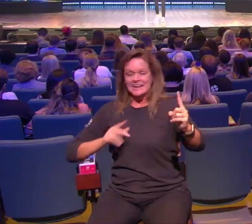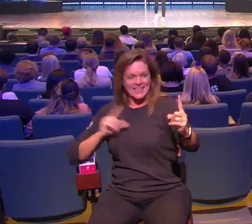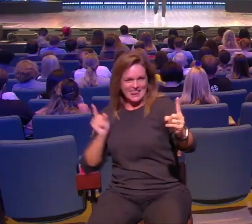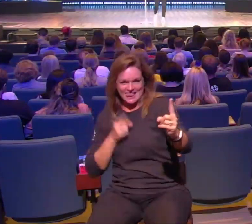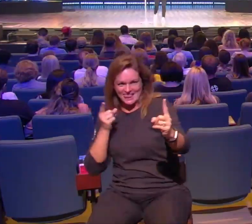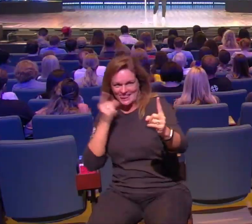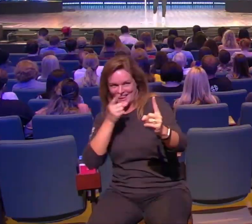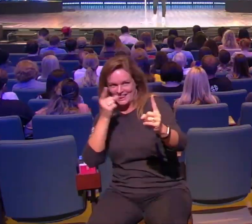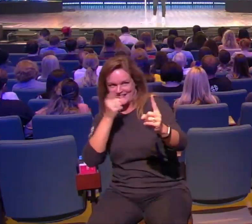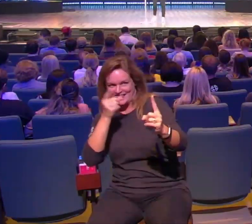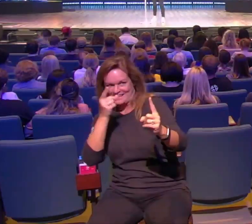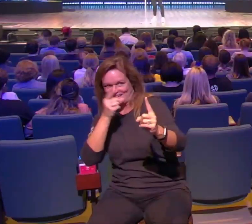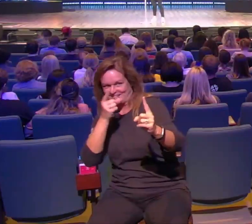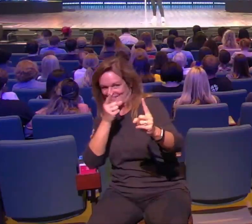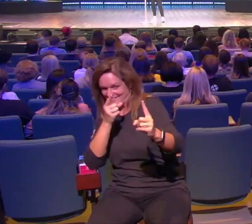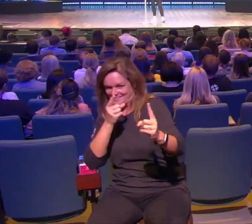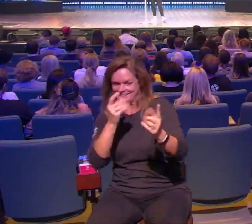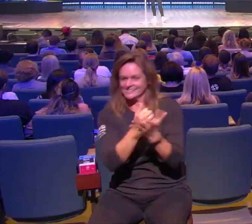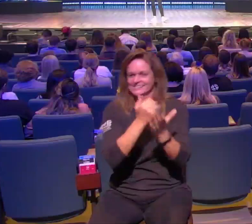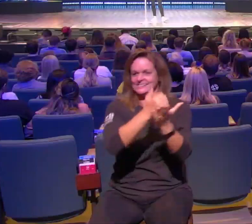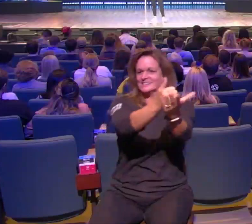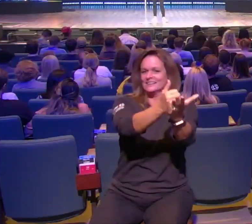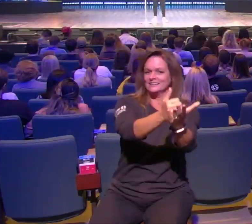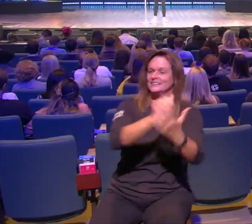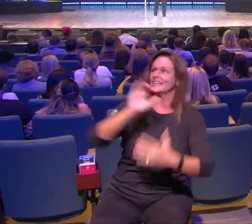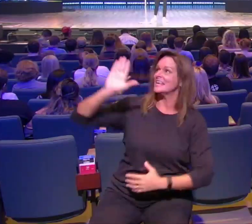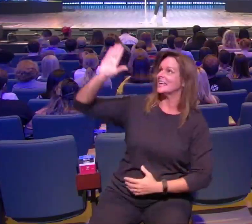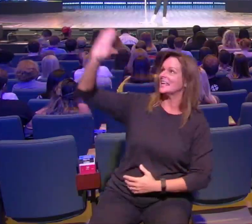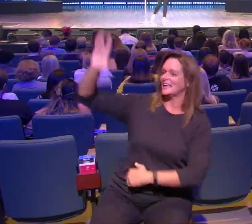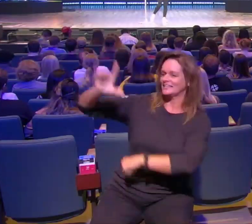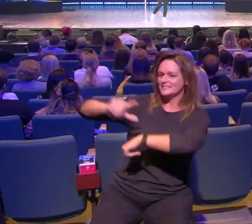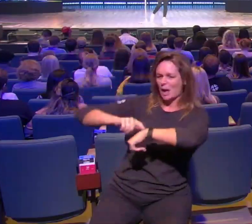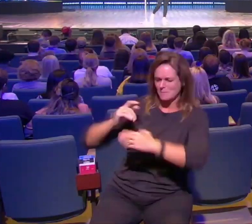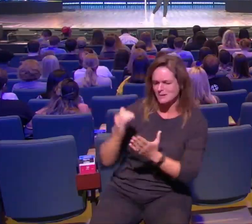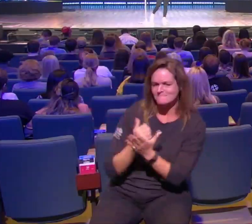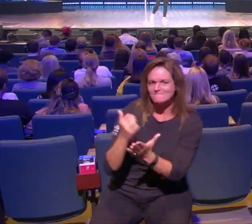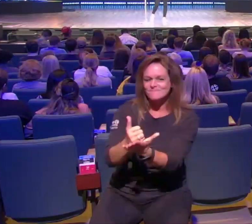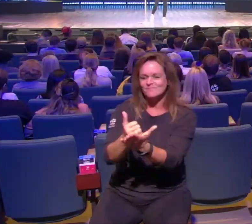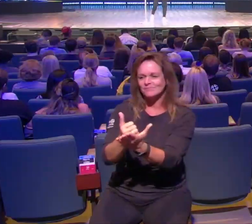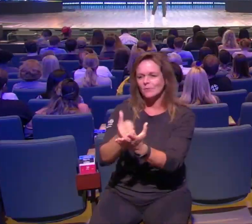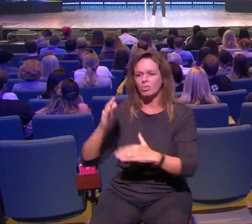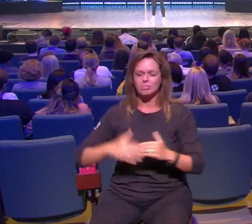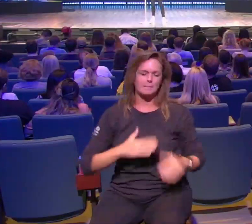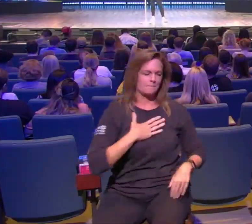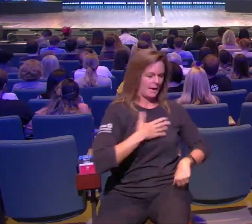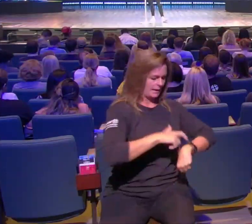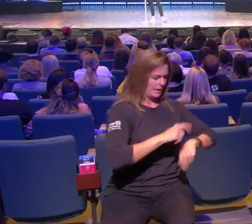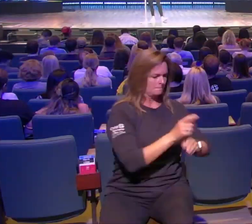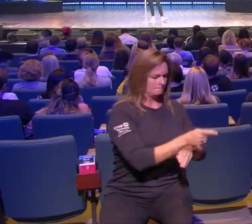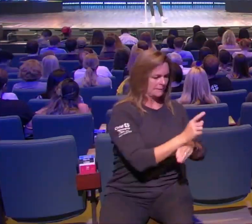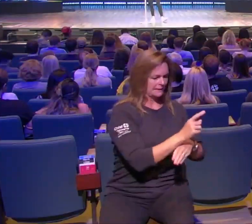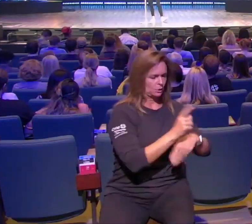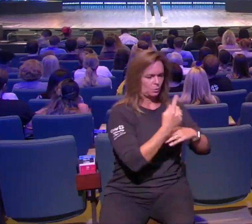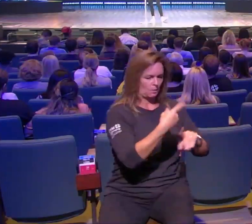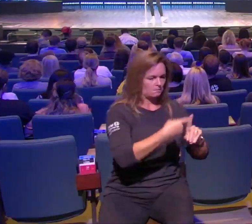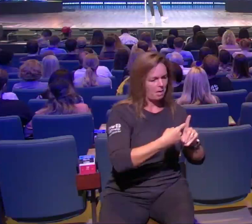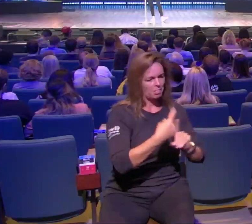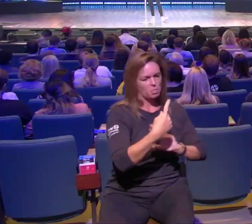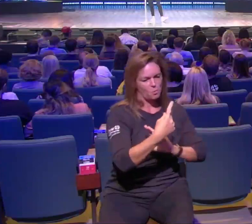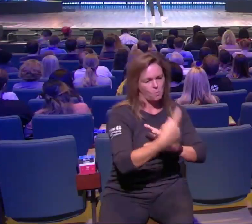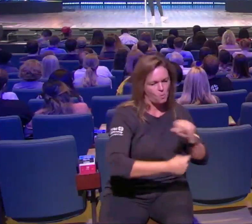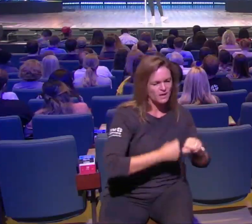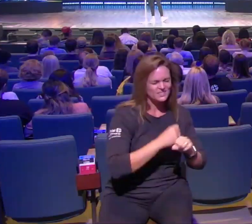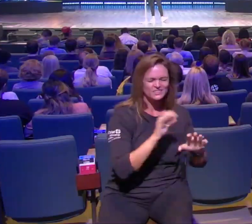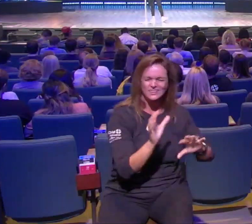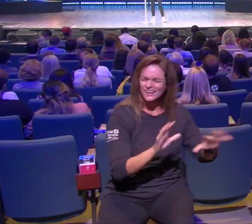taking the first step into this divine inheritance that God has for you. And the first step of faith is always the